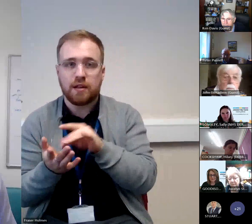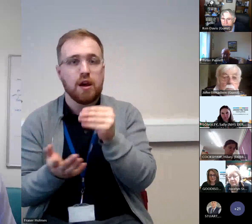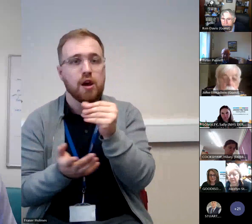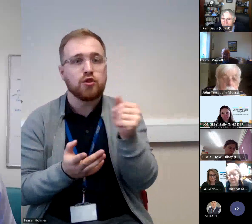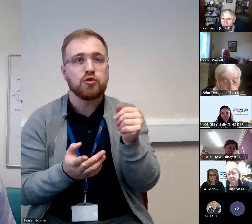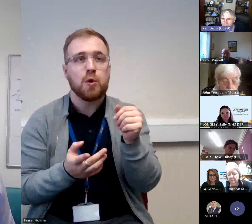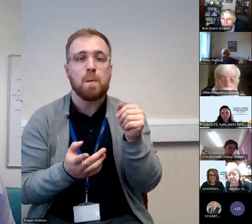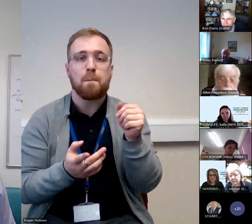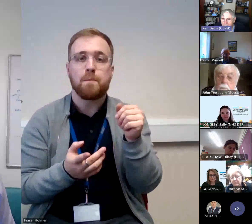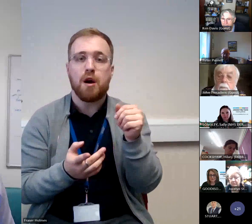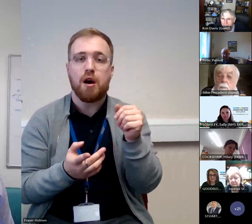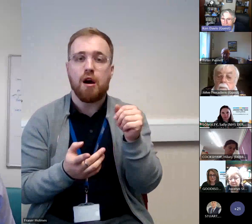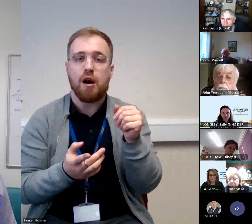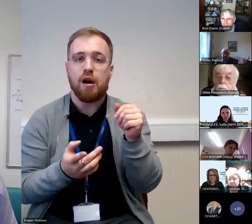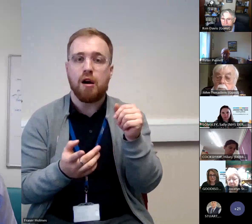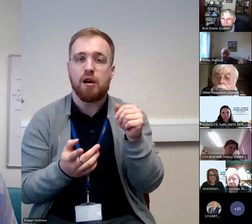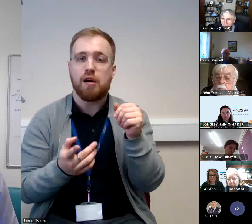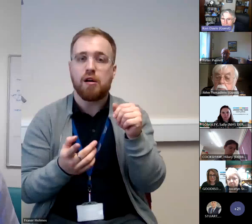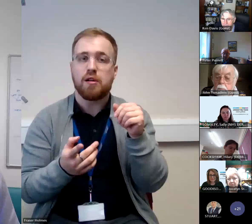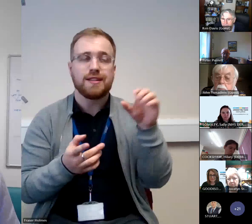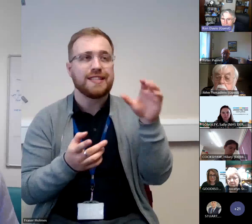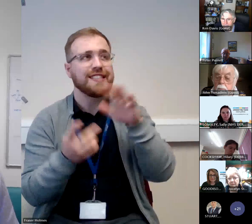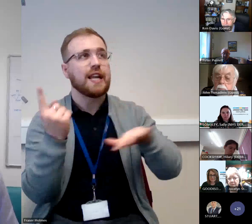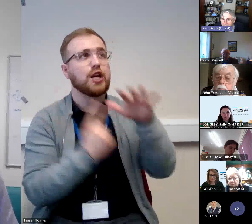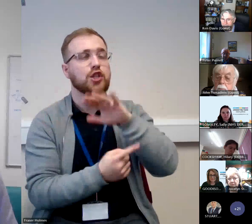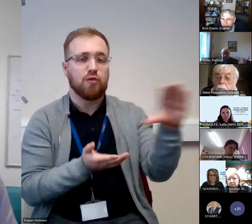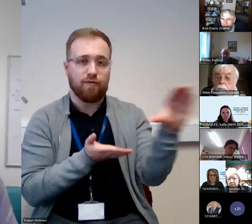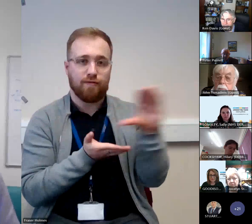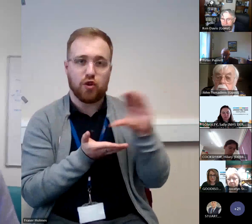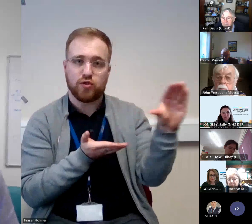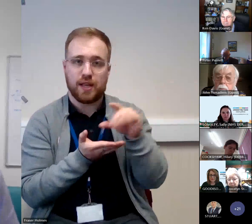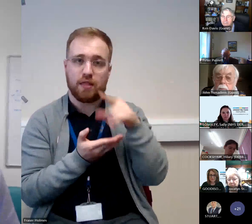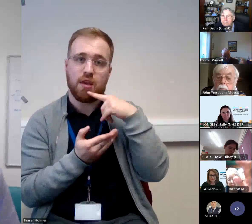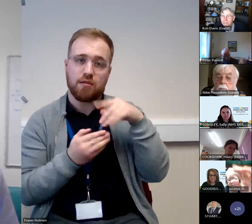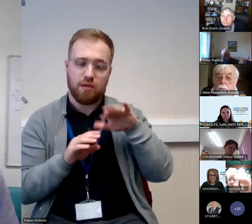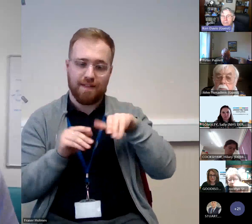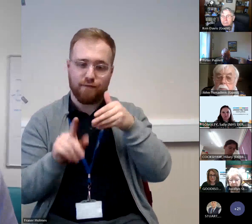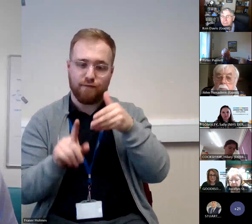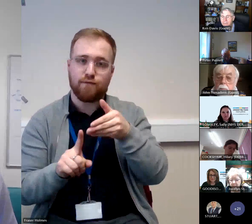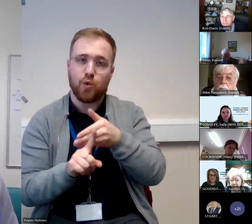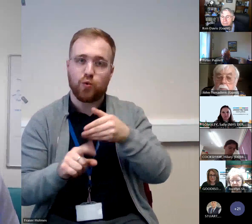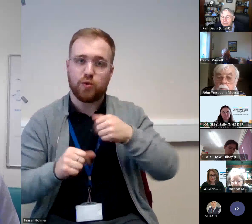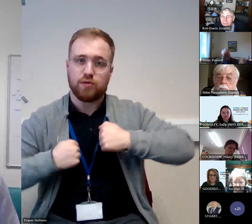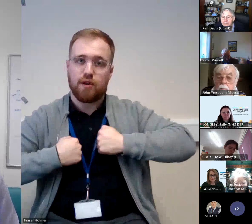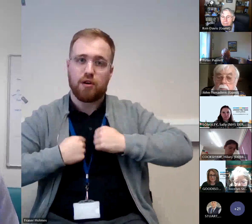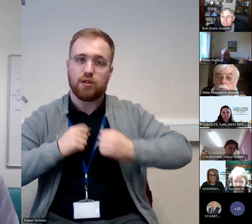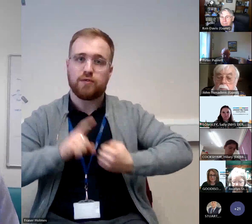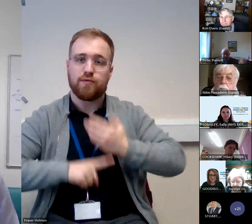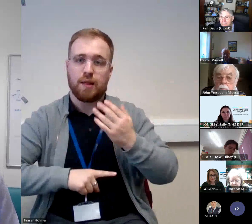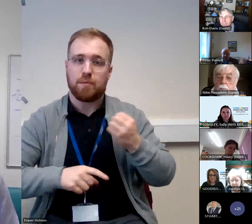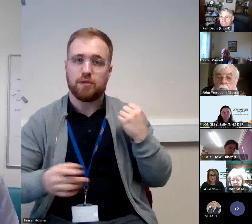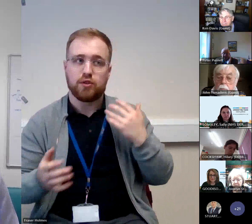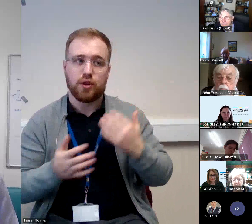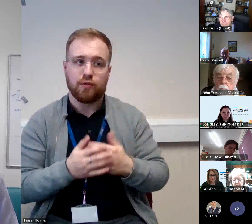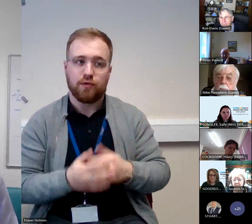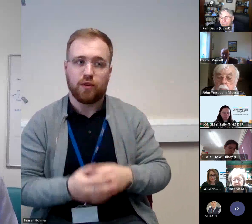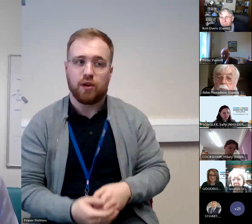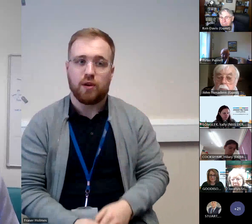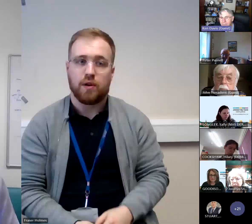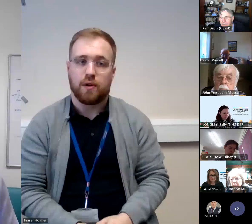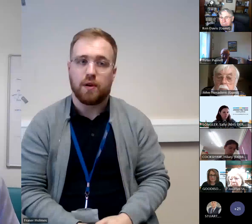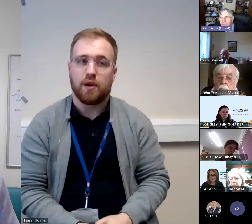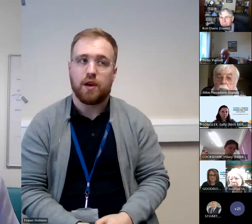So those have been the focus of our development so far for the right reason. But I think the more